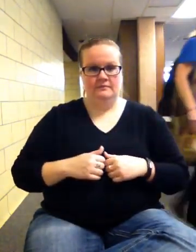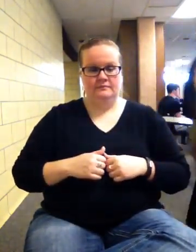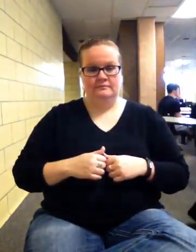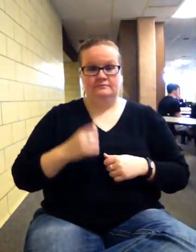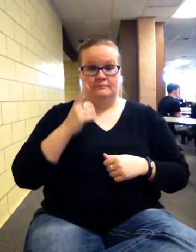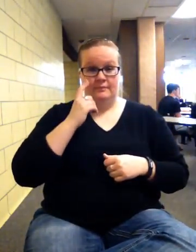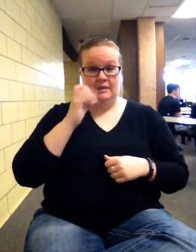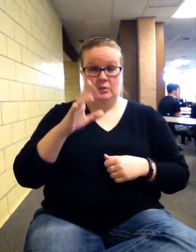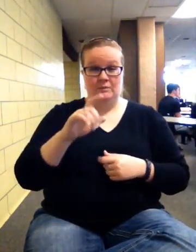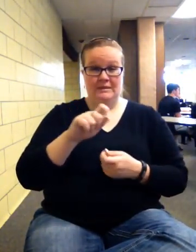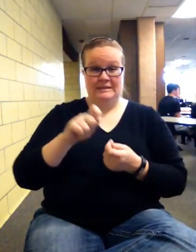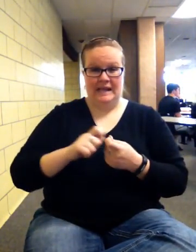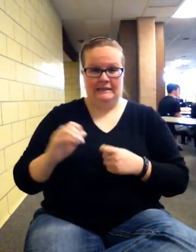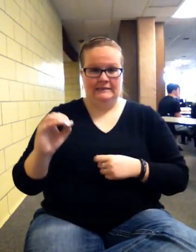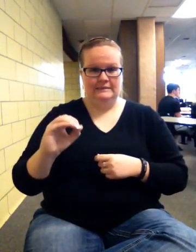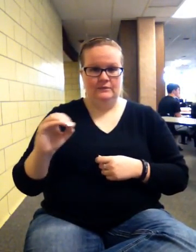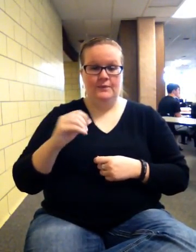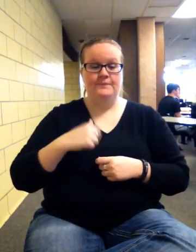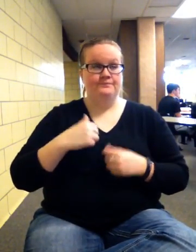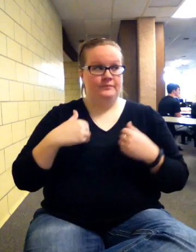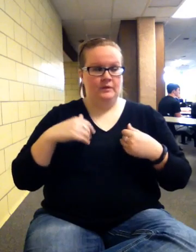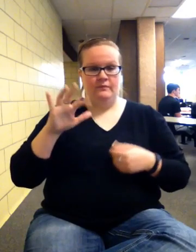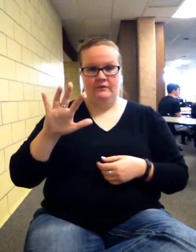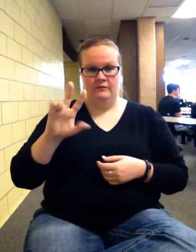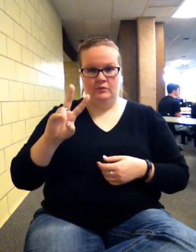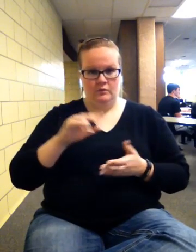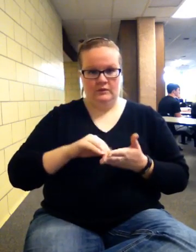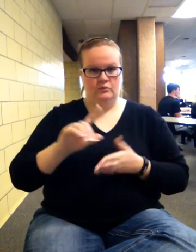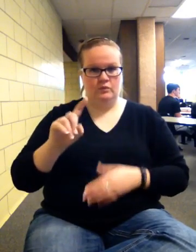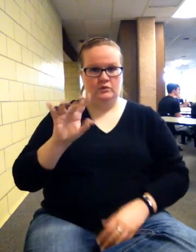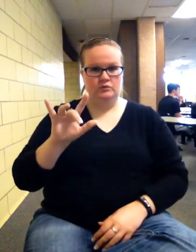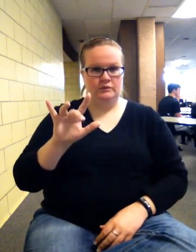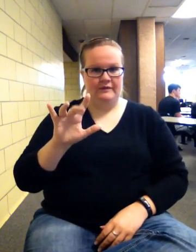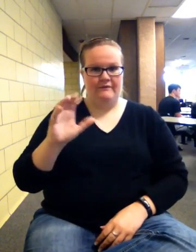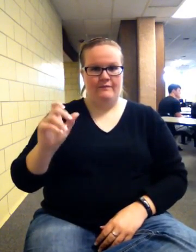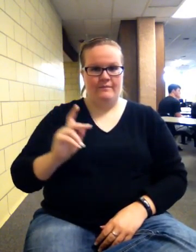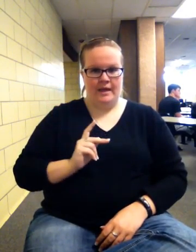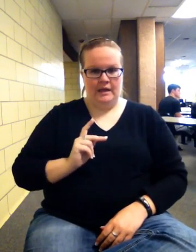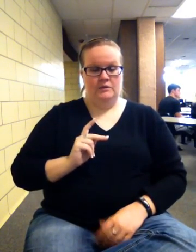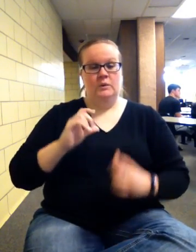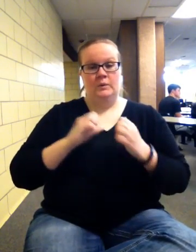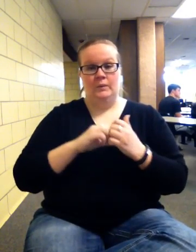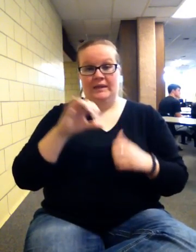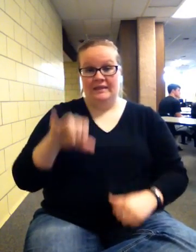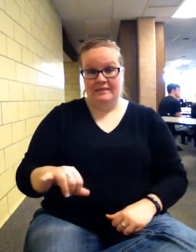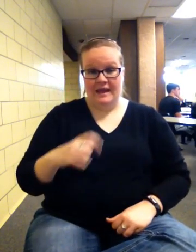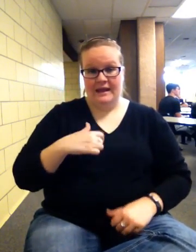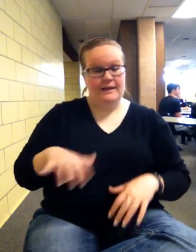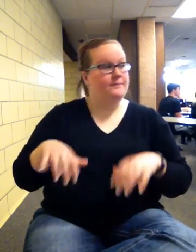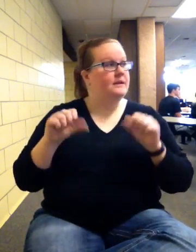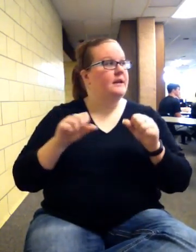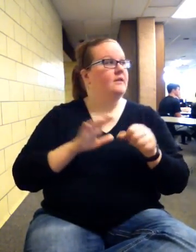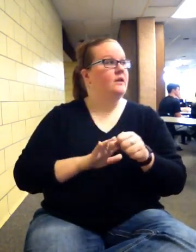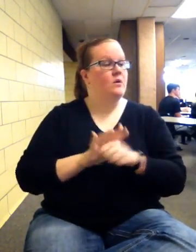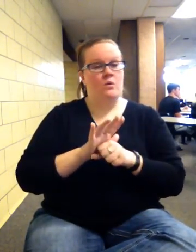zero. I got my 52,125 back. So with that, I'm going to take the whole number four, which is the